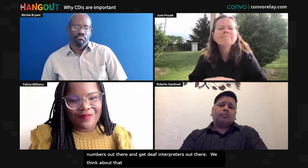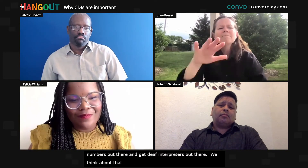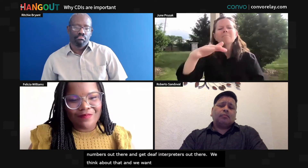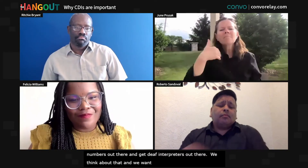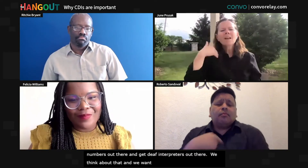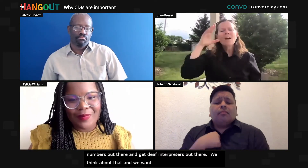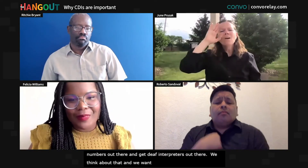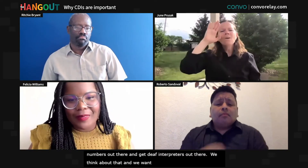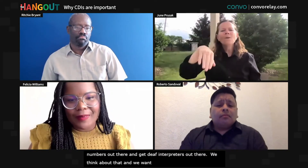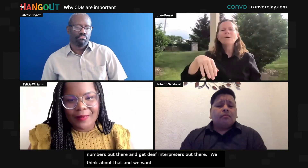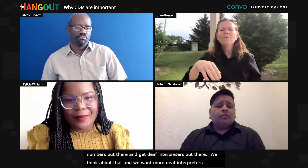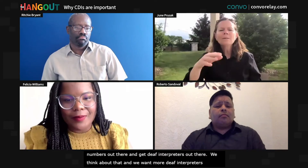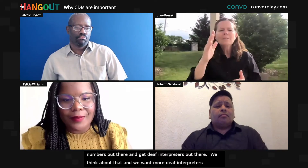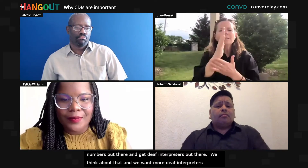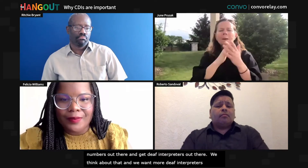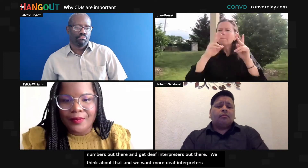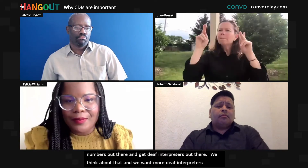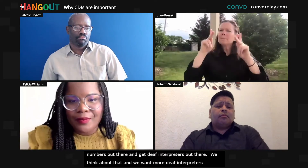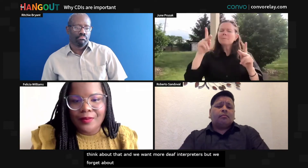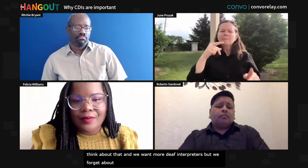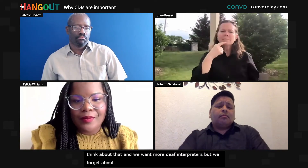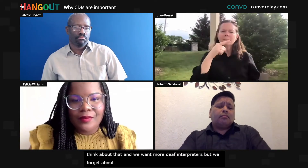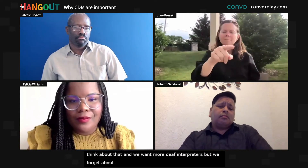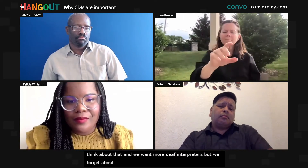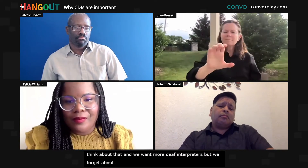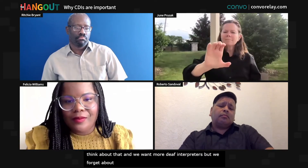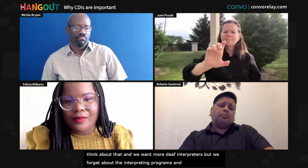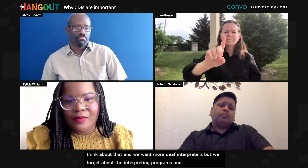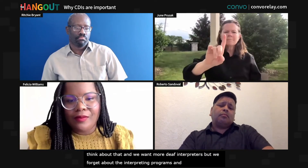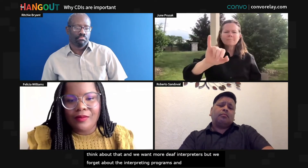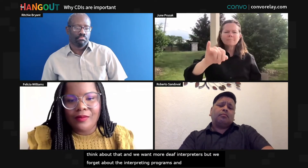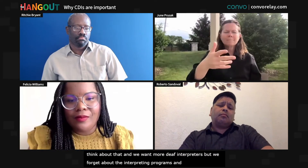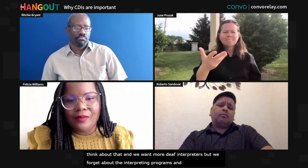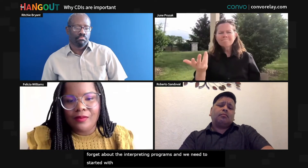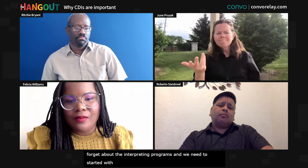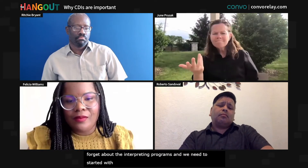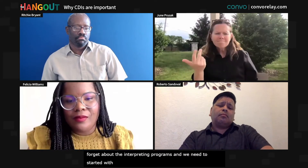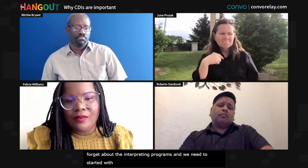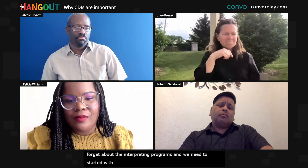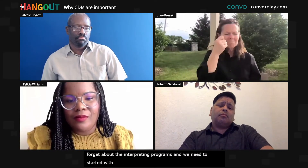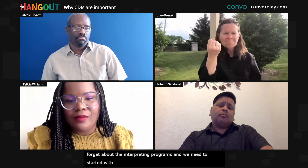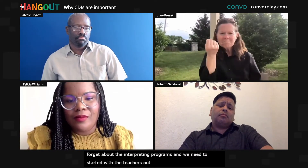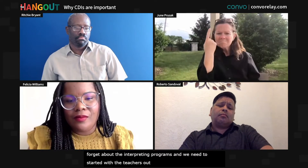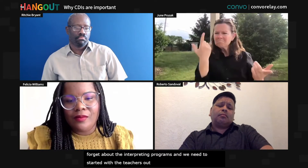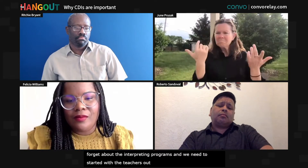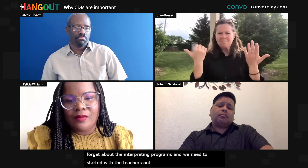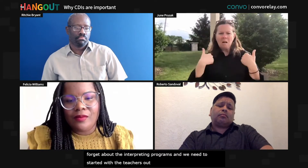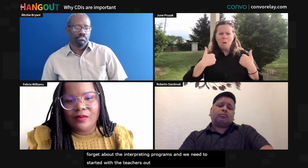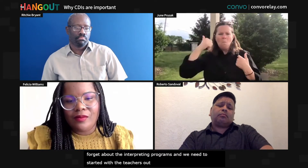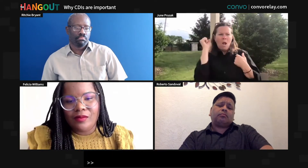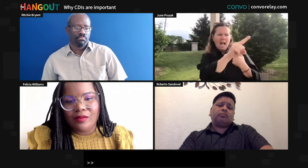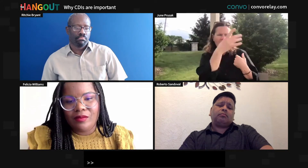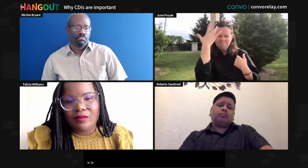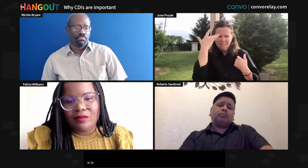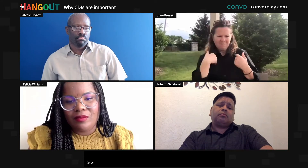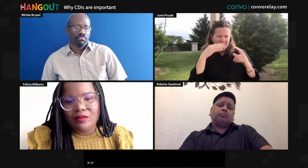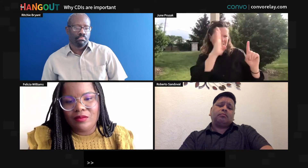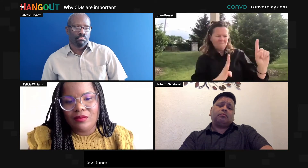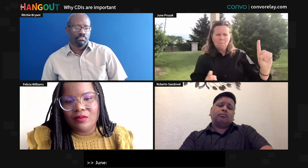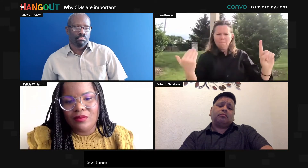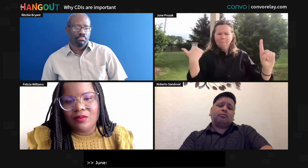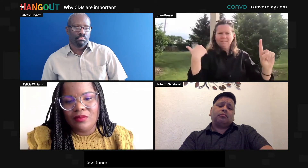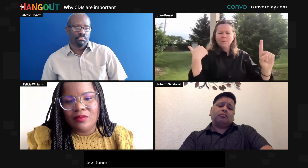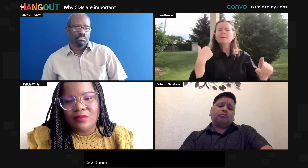the interpreting programs. So we definitely need to start with the teachers out there. June here. I know that some people think, oh, CDI, I don't get it.